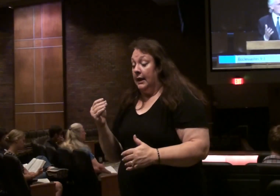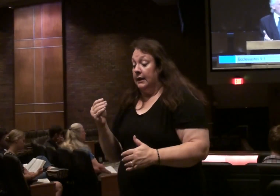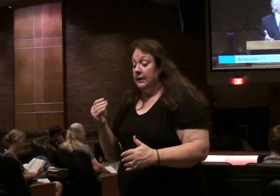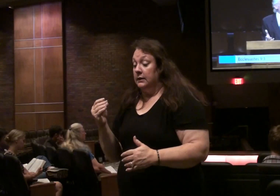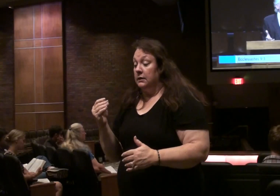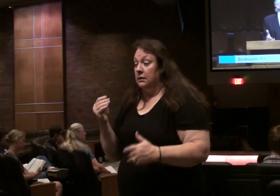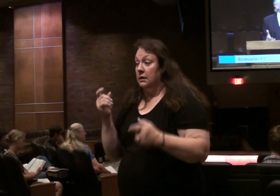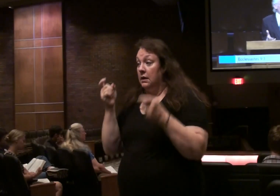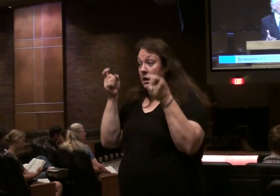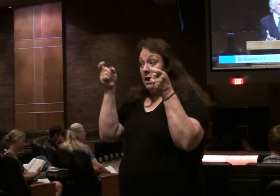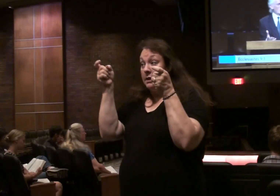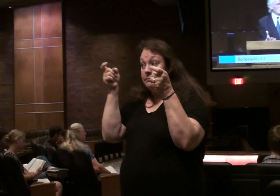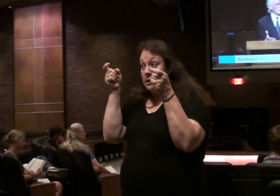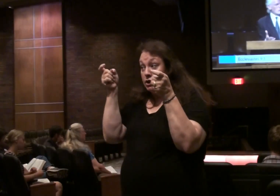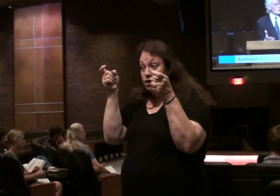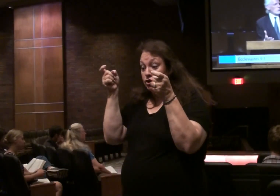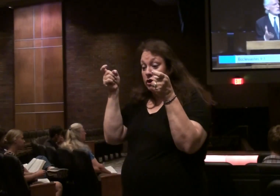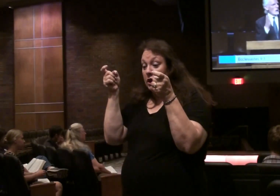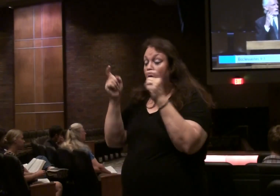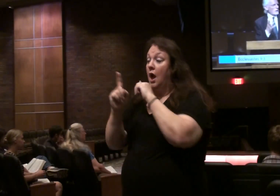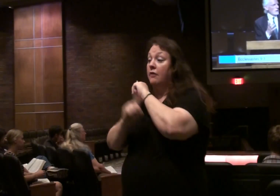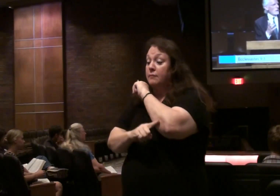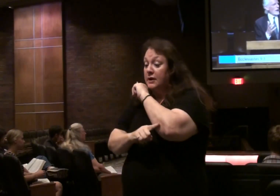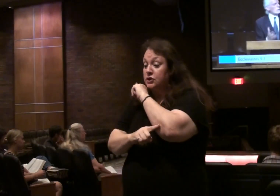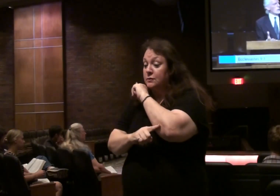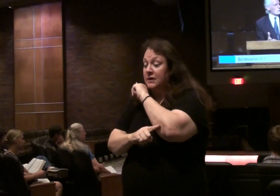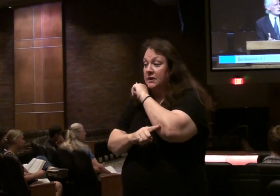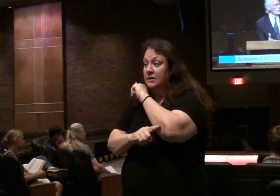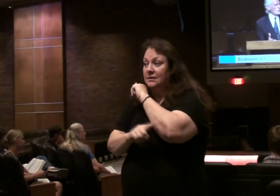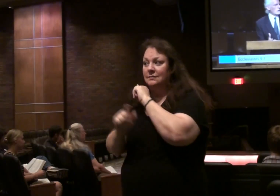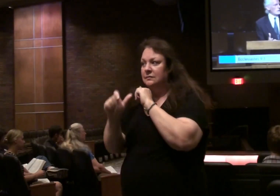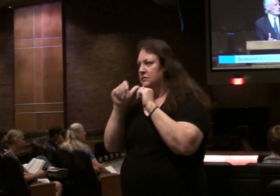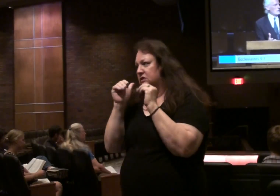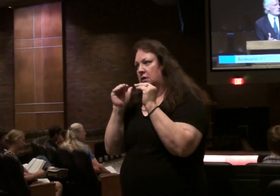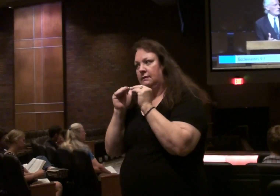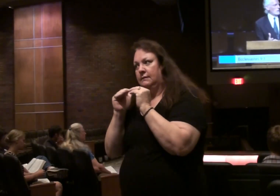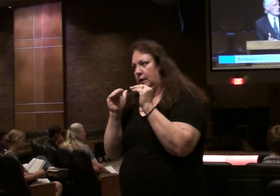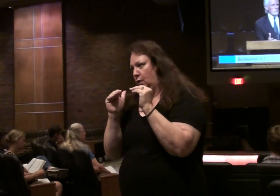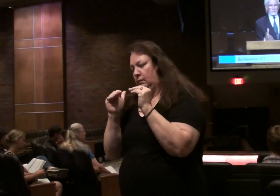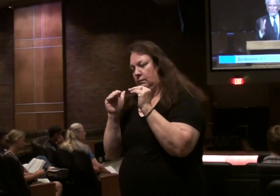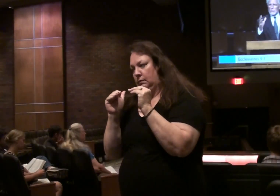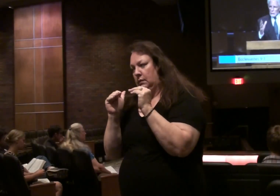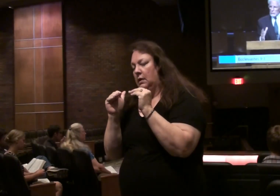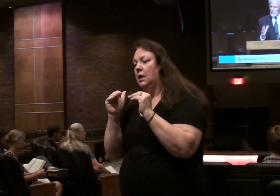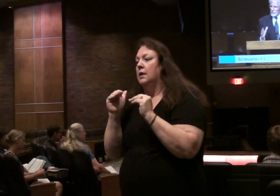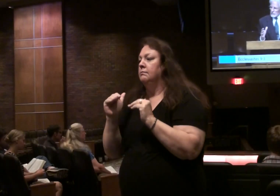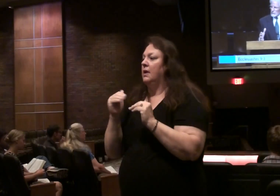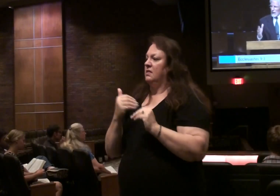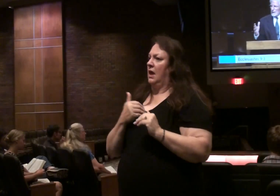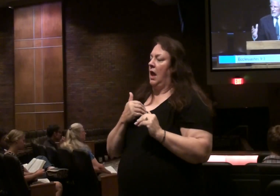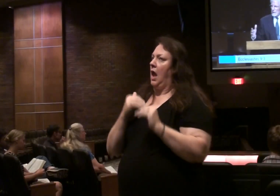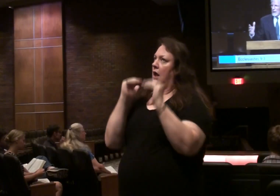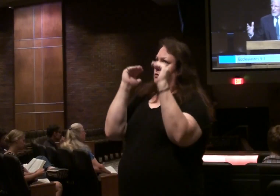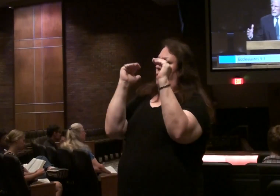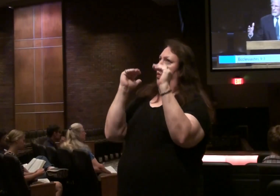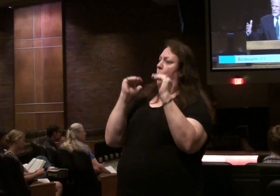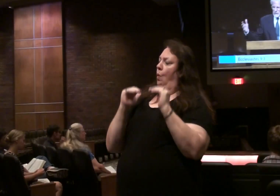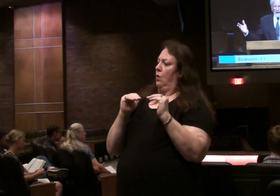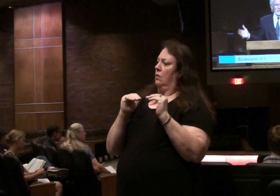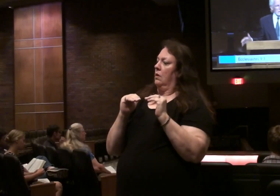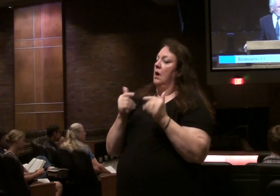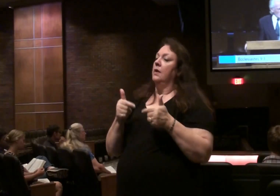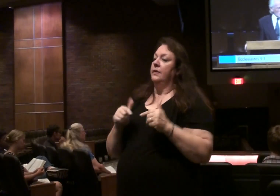the administering of punishments was not equitable. But there was order in the society that enabled